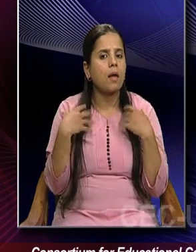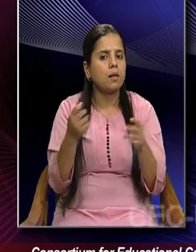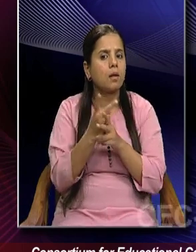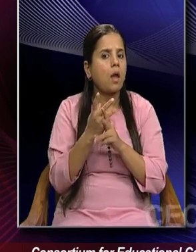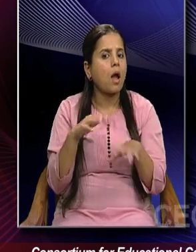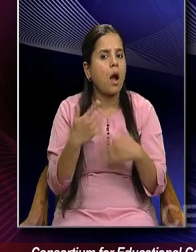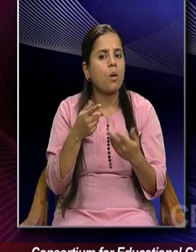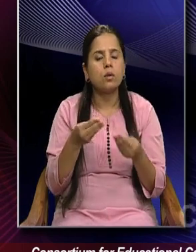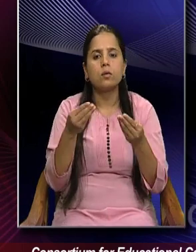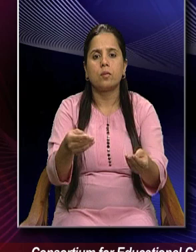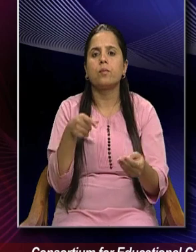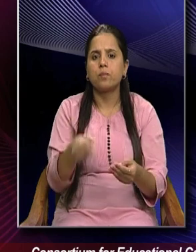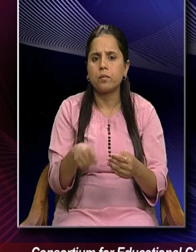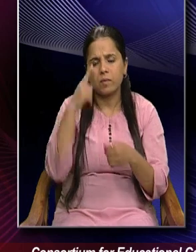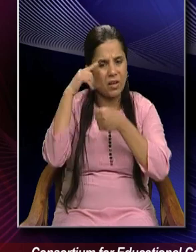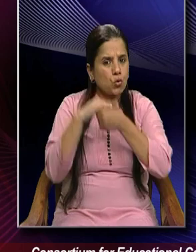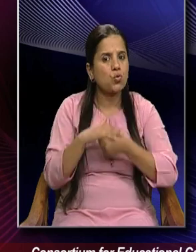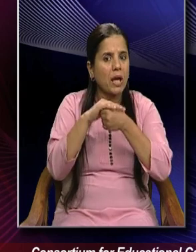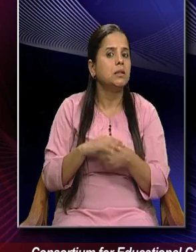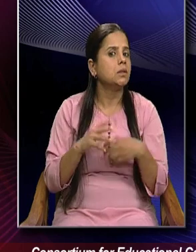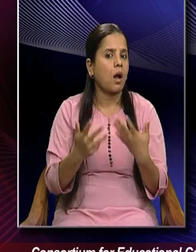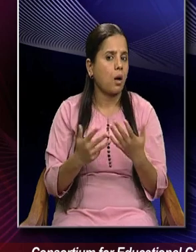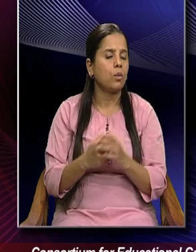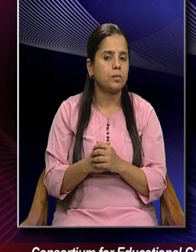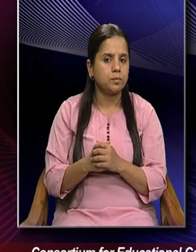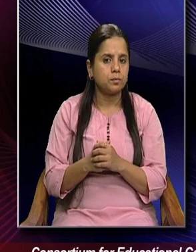is delivered under stress.